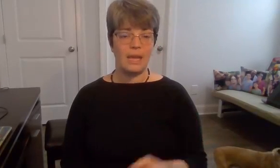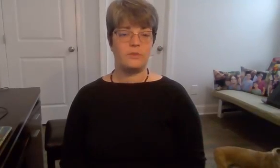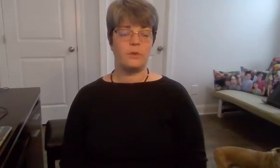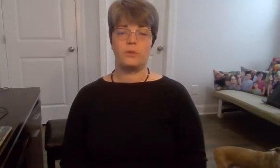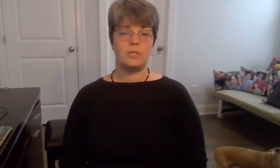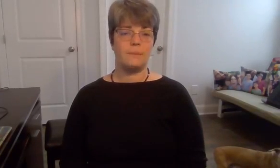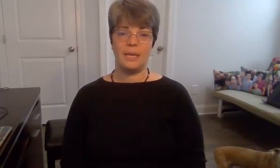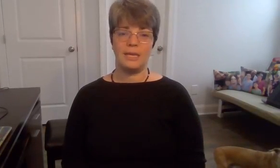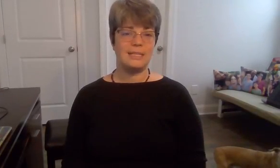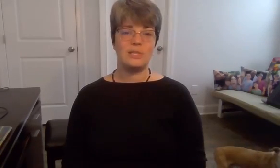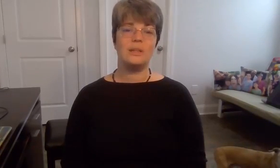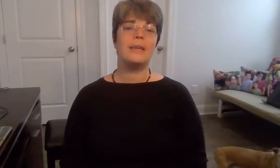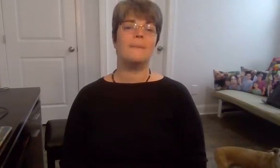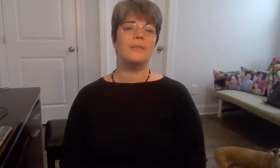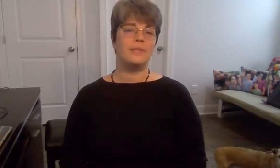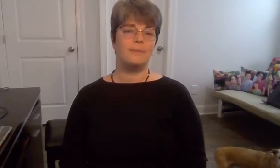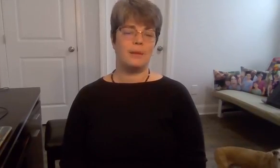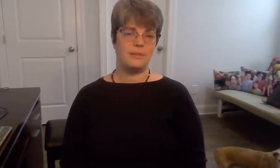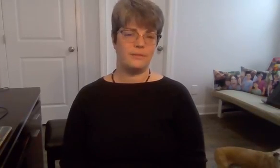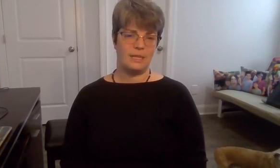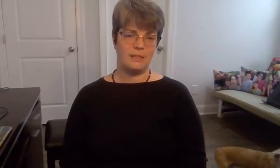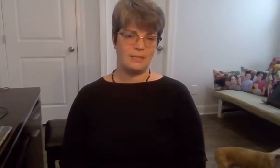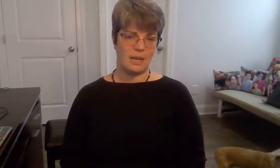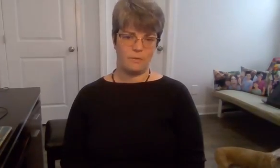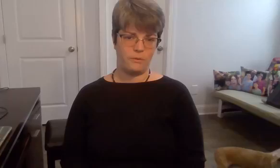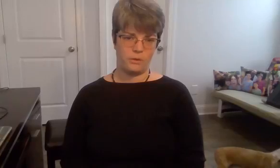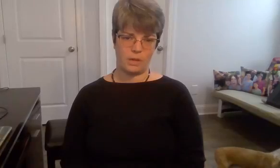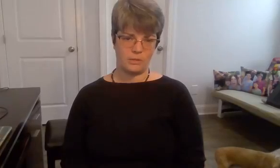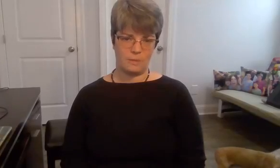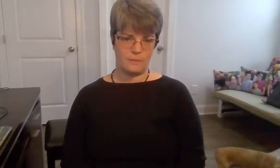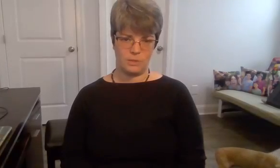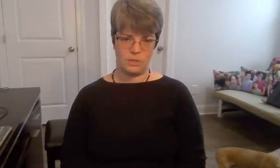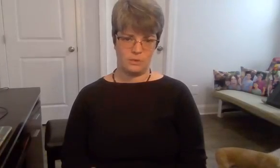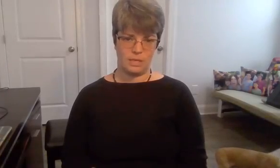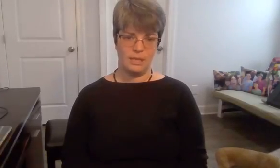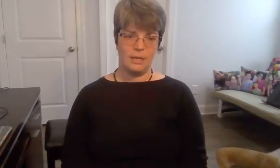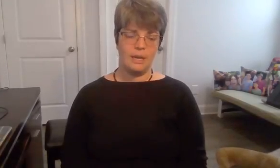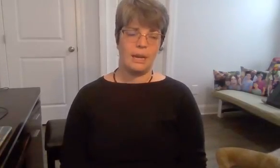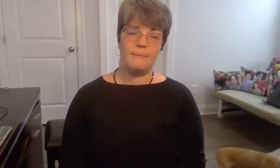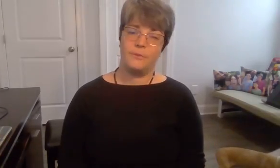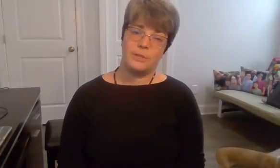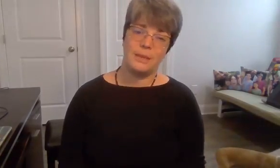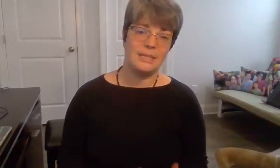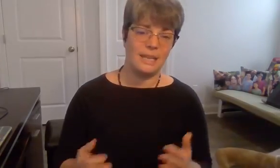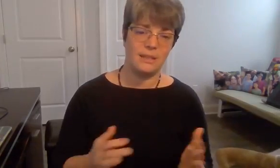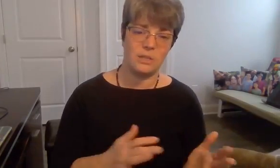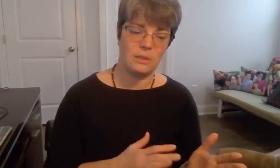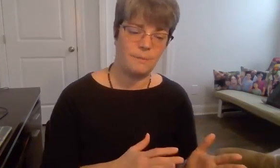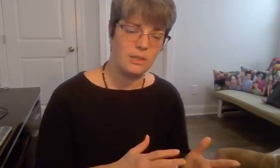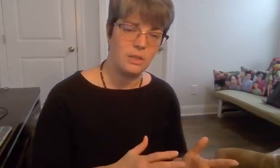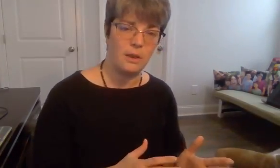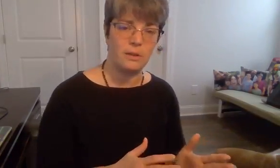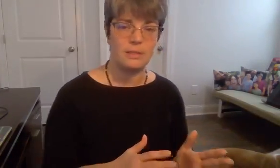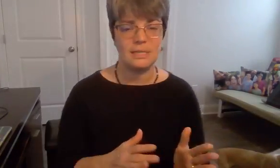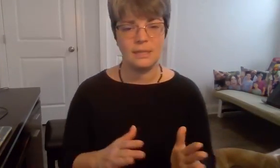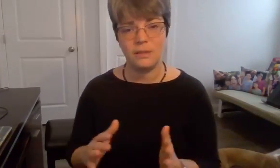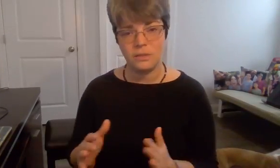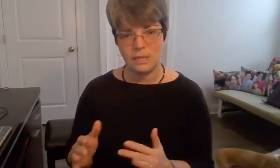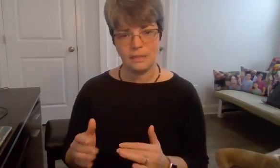So for some kids, it's going to take months and months of seeing the sign before they'll actually be able to do it. For some kids, again, this all depends on how consistently they're seeing the